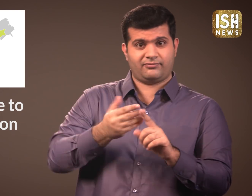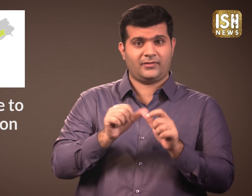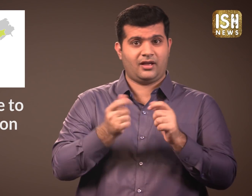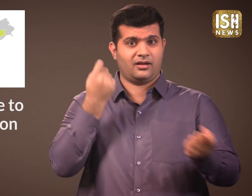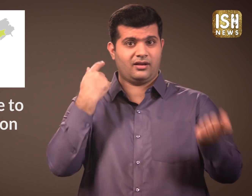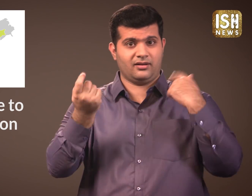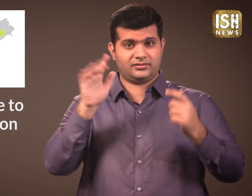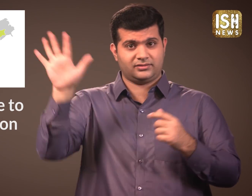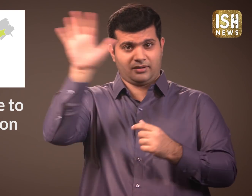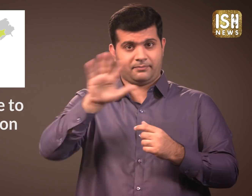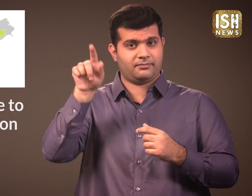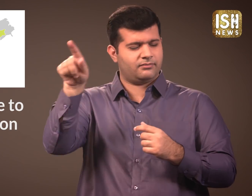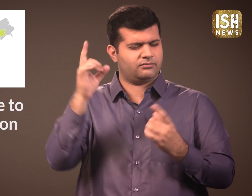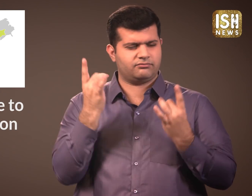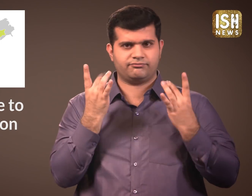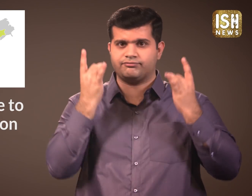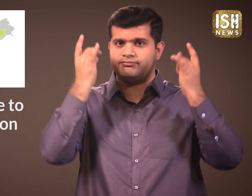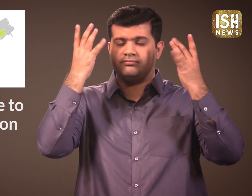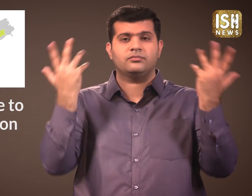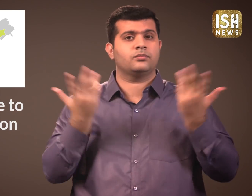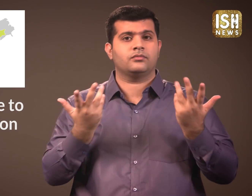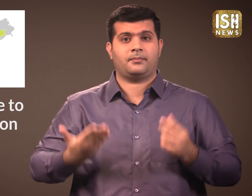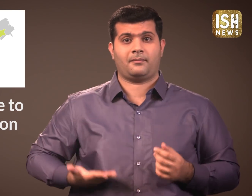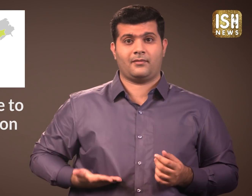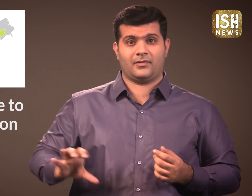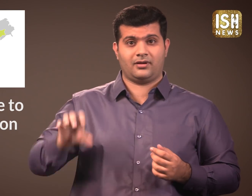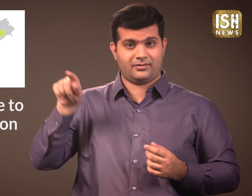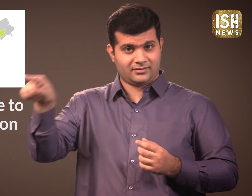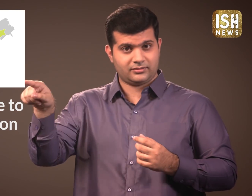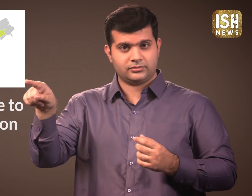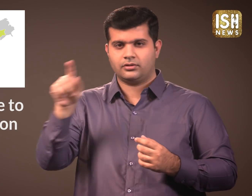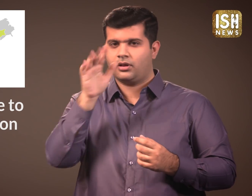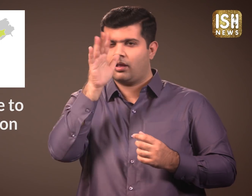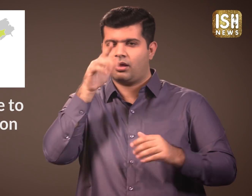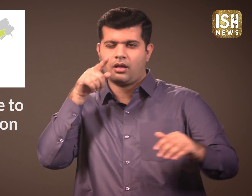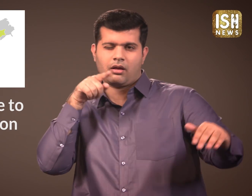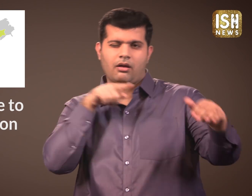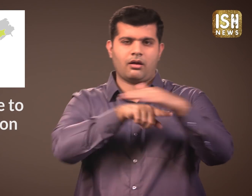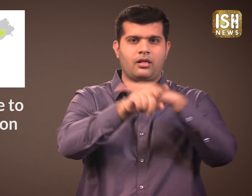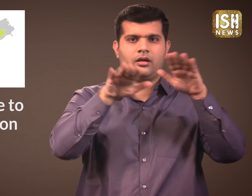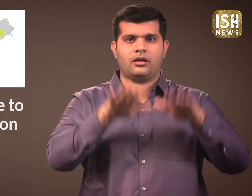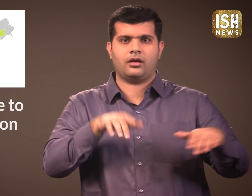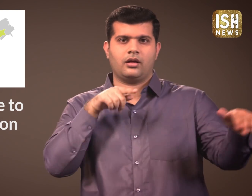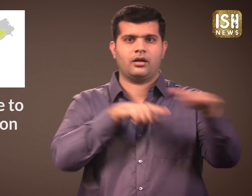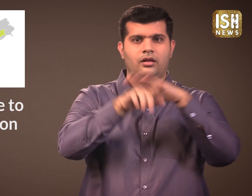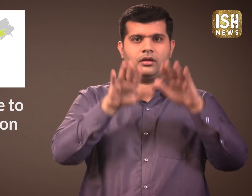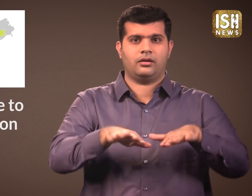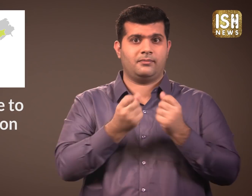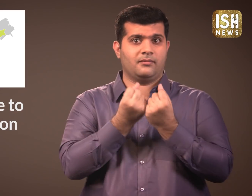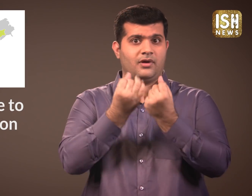For a long time, Assam has complained of illegal Bangladeshi immigrants settling in.